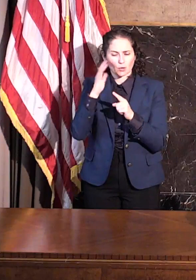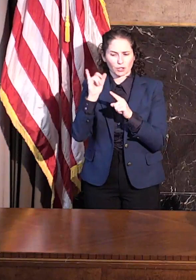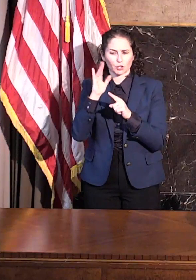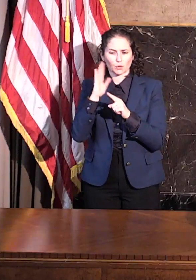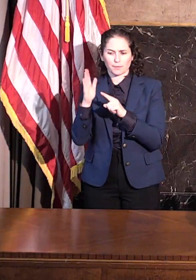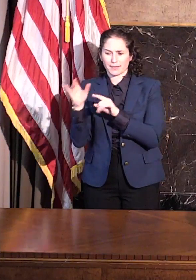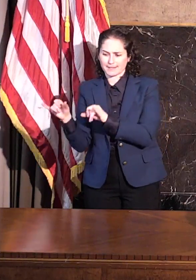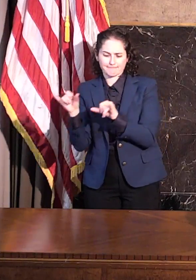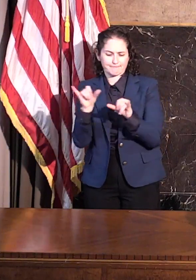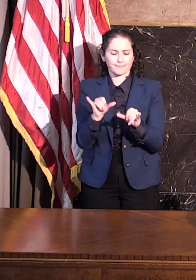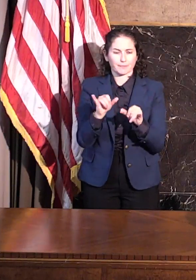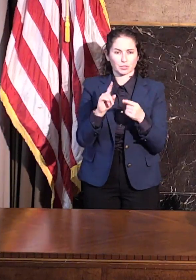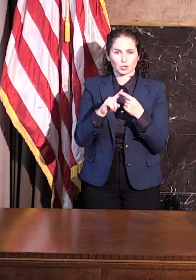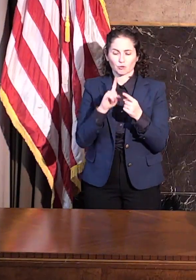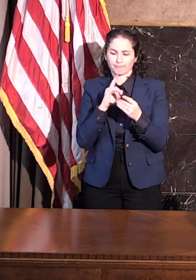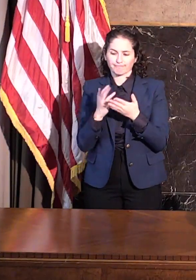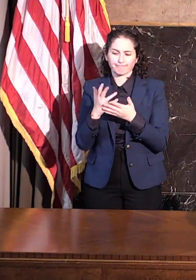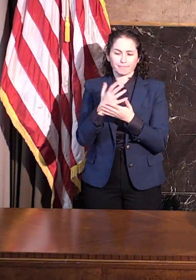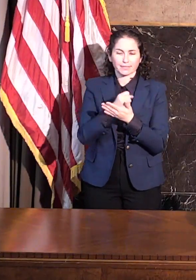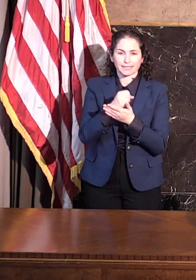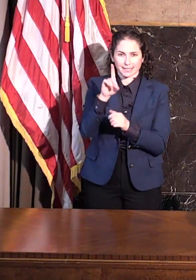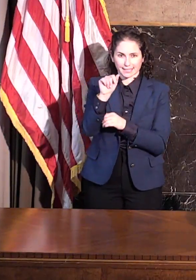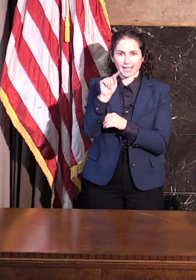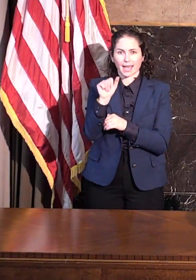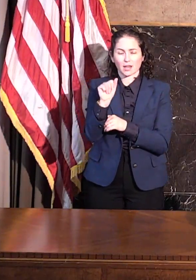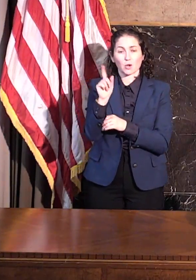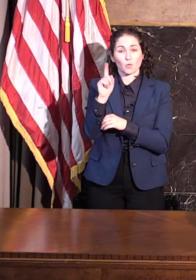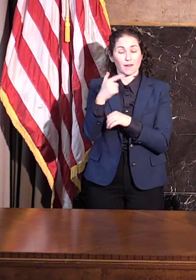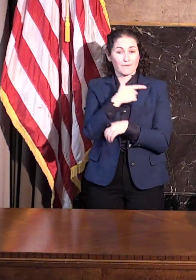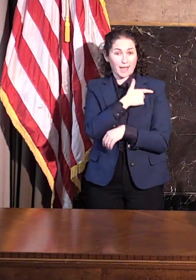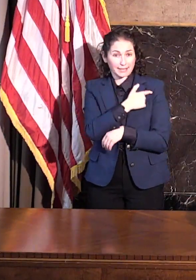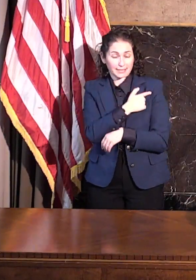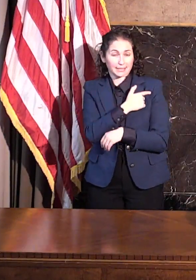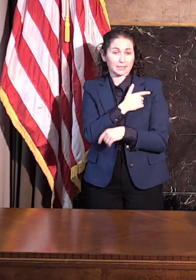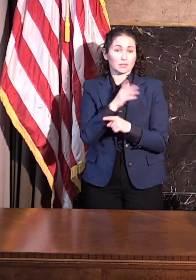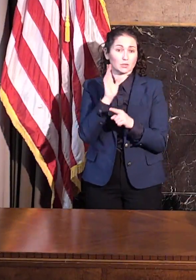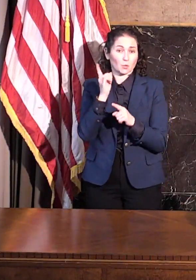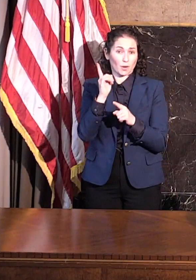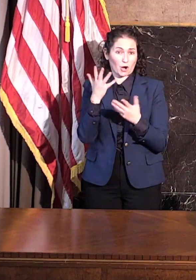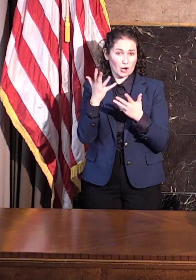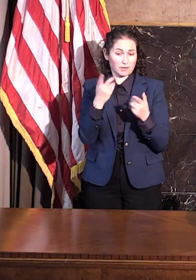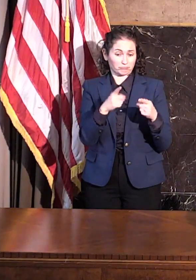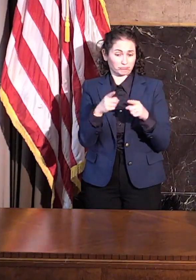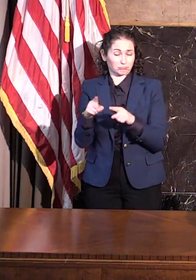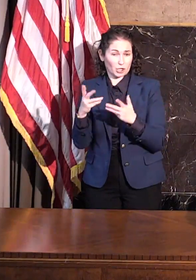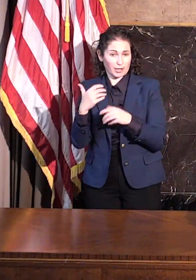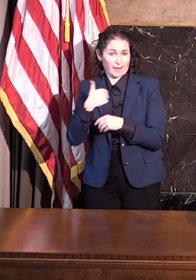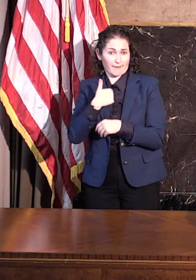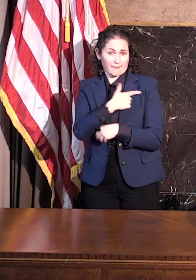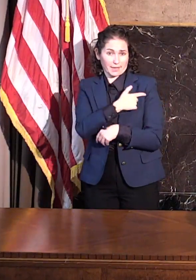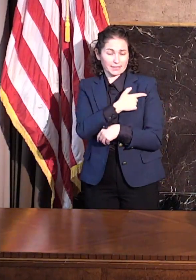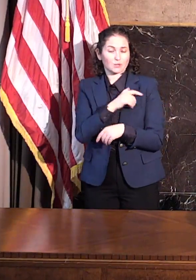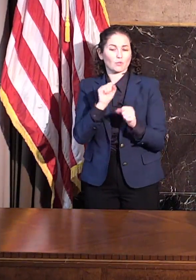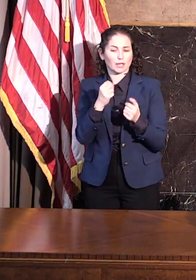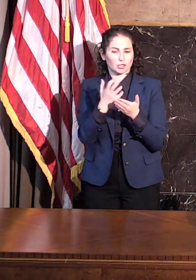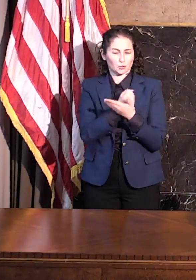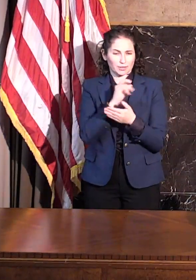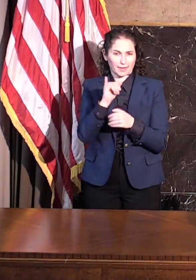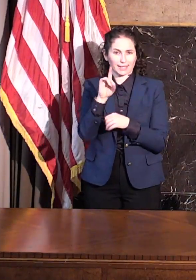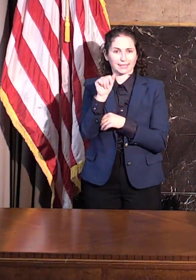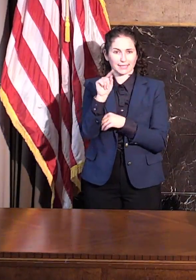index was actually created as a result of Hurricane Katrina. So there's a special connection to us in Louisiana. We're going to be looking at that to